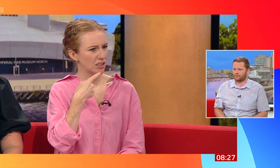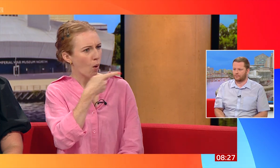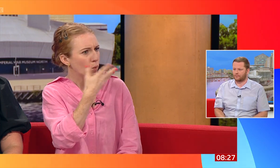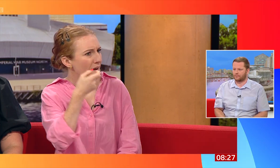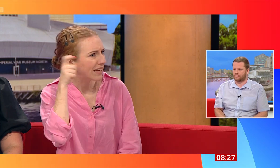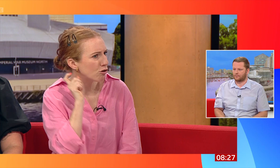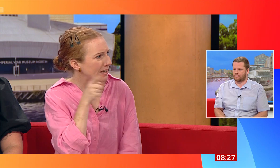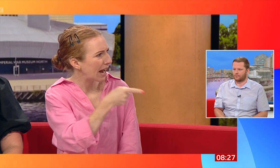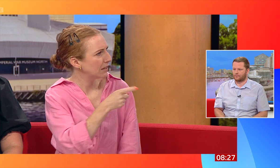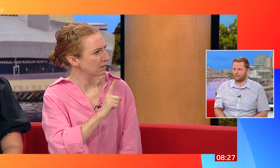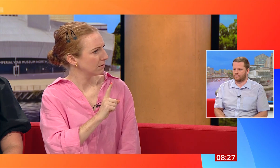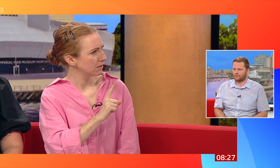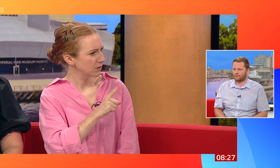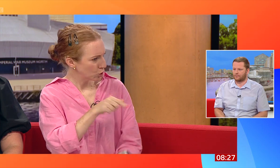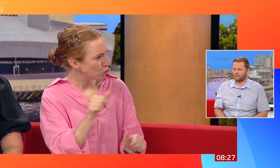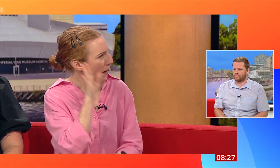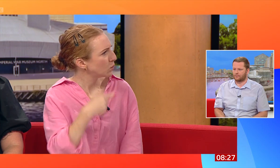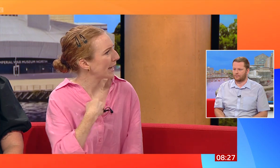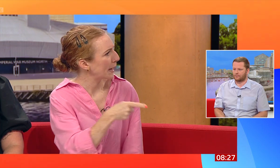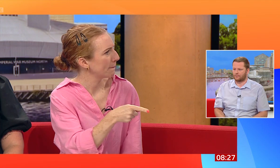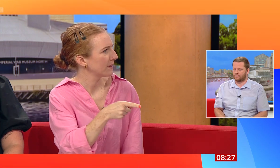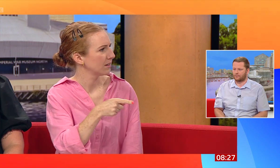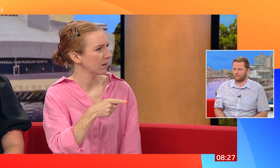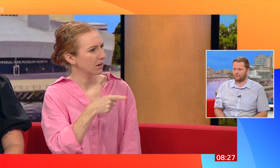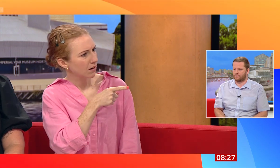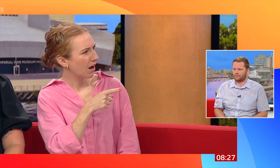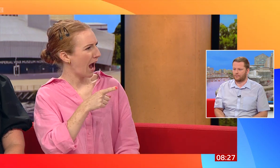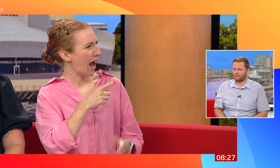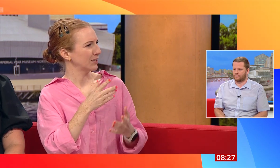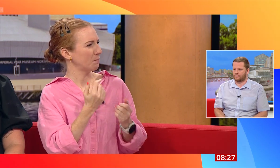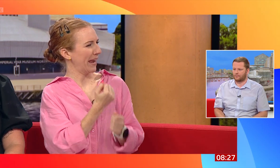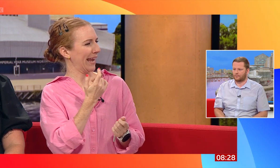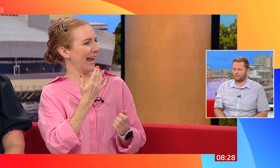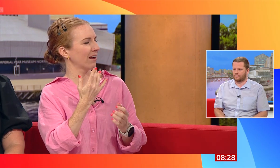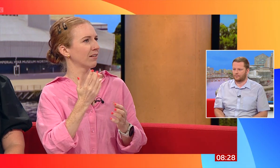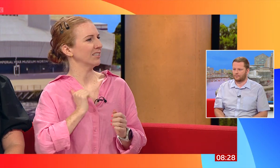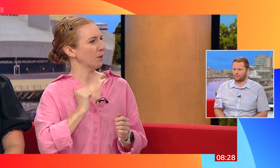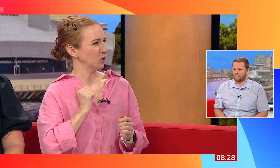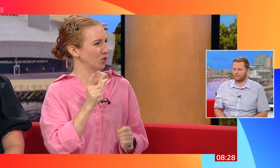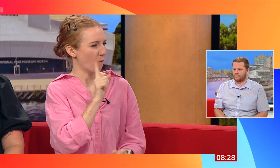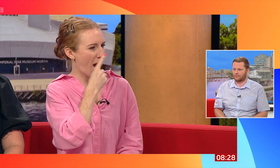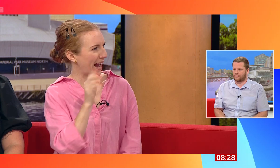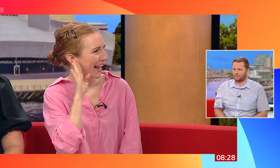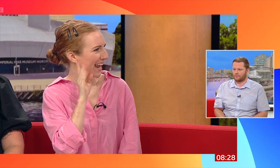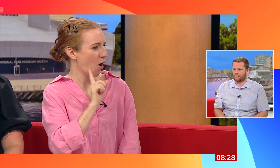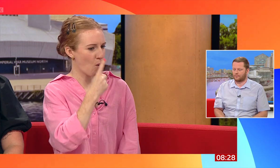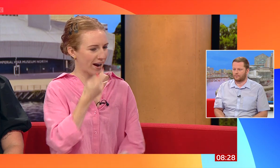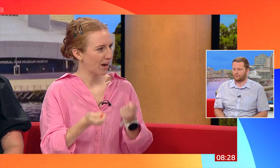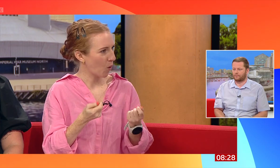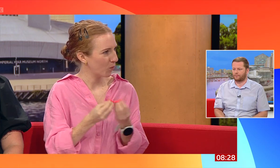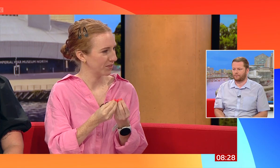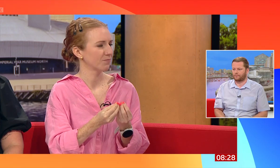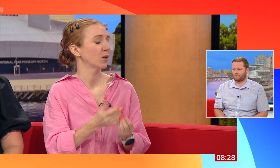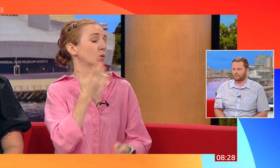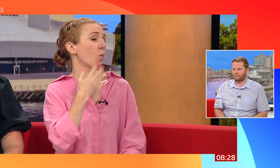was my name, and she said, "Oh, you've got hearing aids. You should be able to hear me." And it making these assumptions of what I can